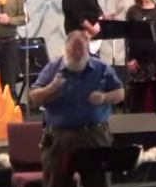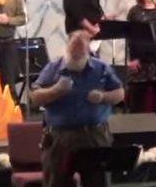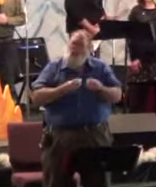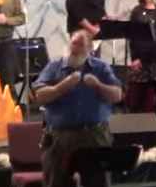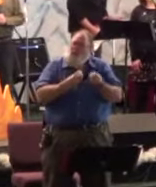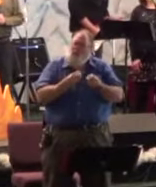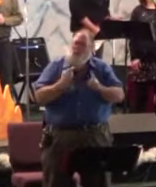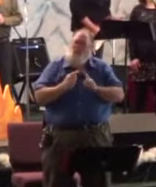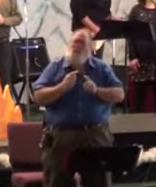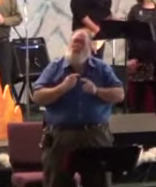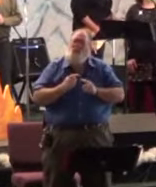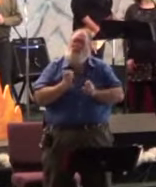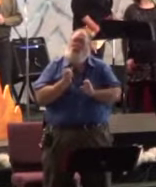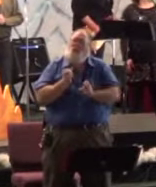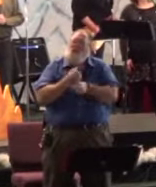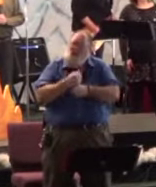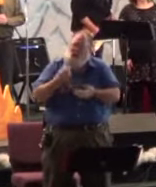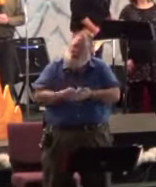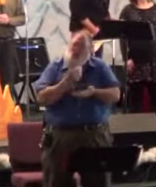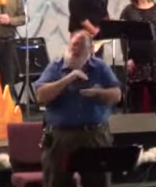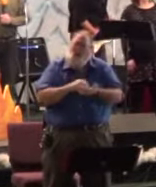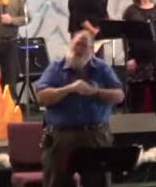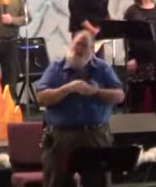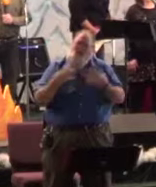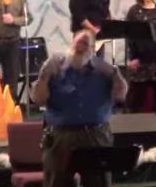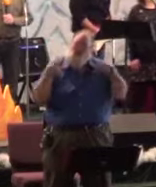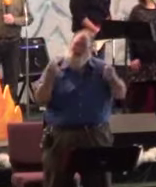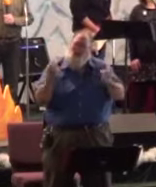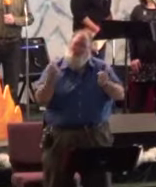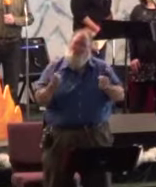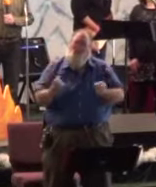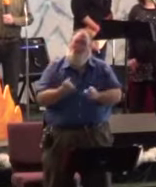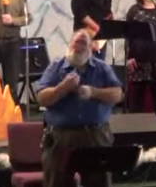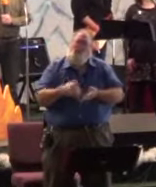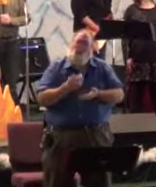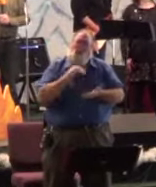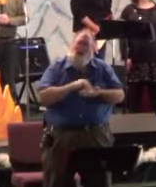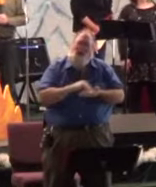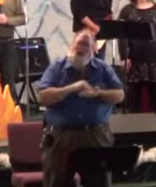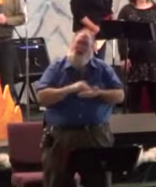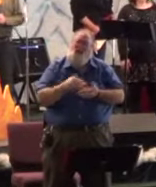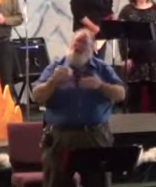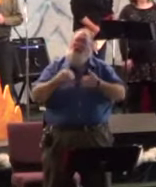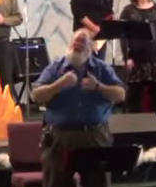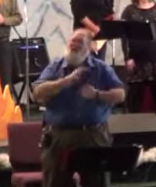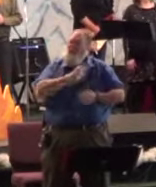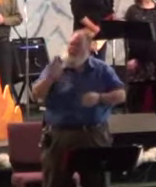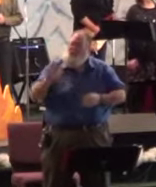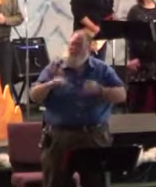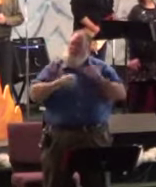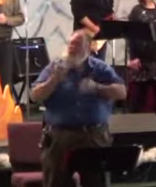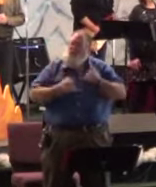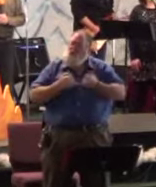need to be restored. They need to be healed. They need to be renewed. They need to have their joy put back into